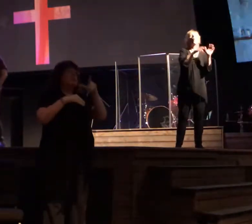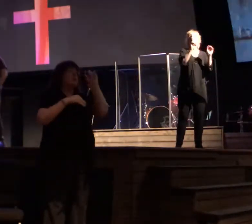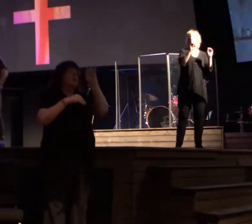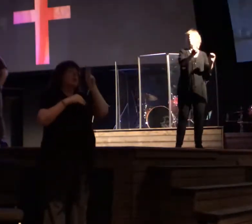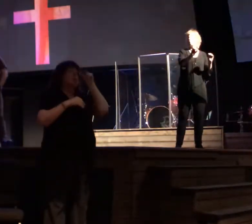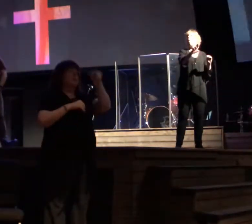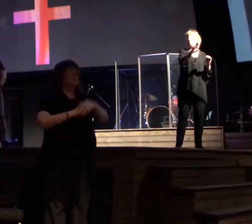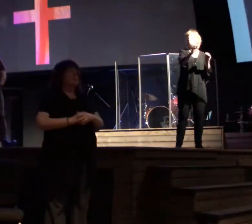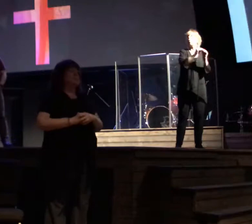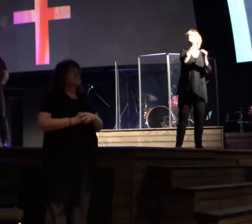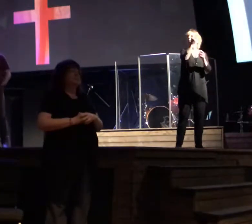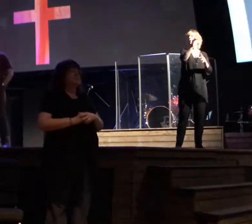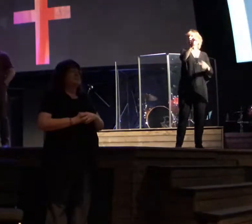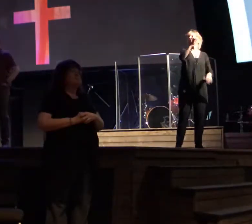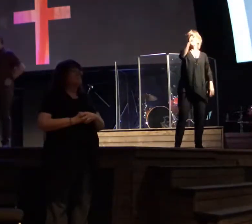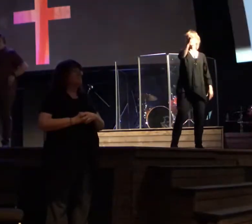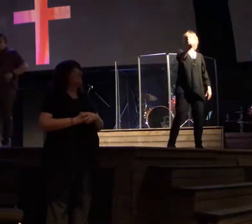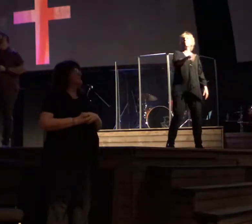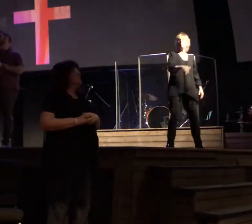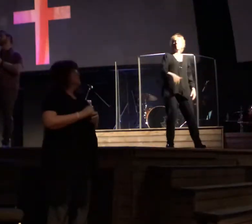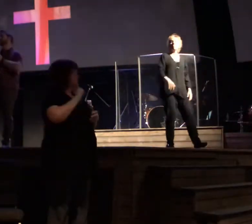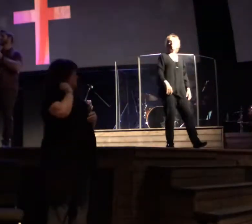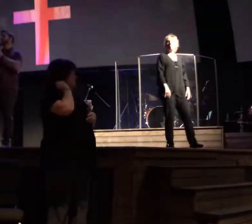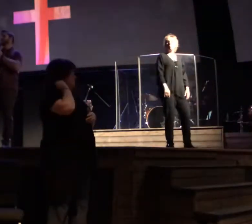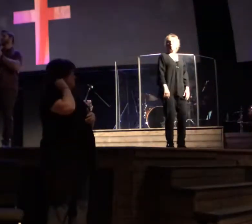information in the lobby.